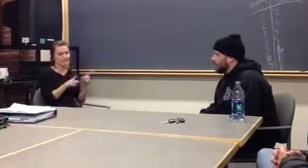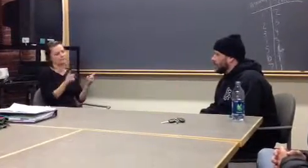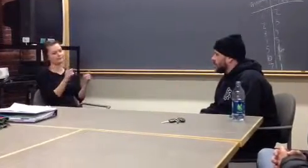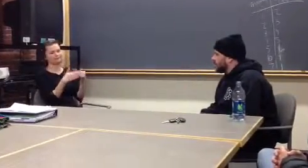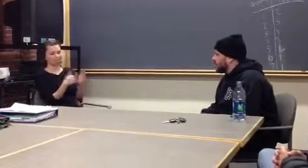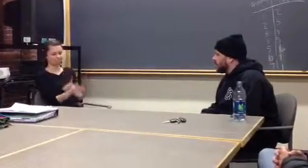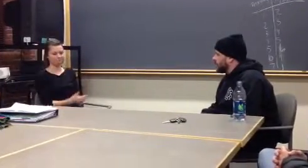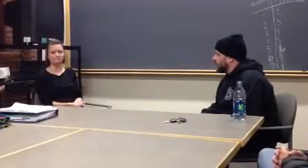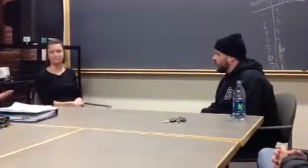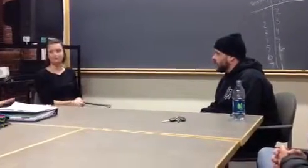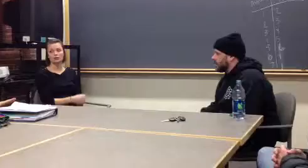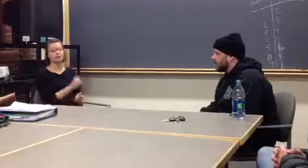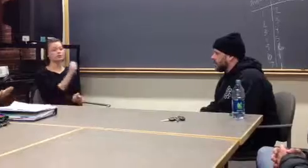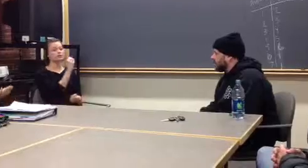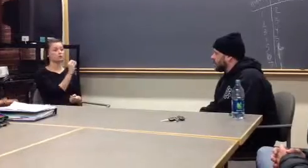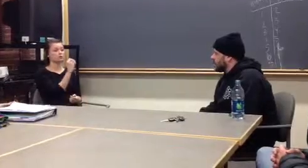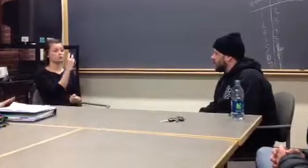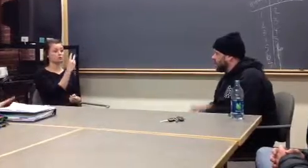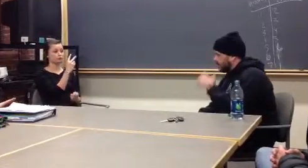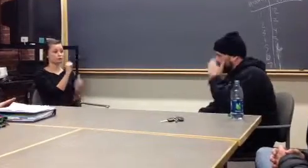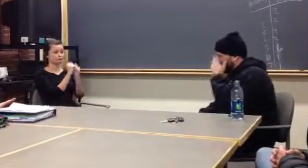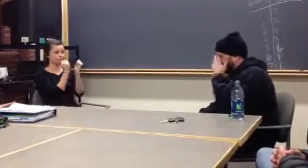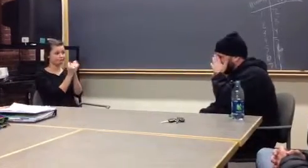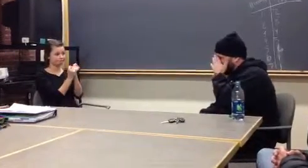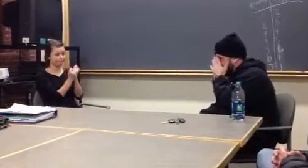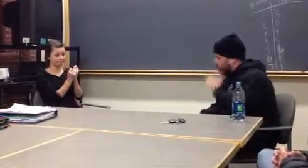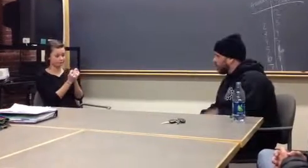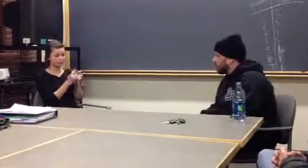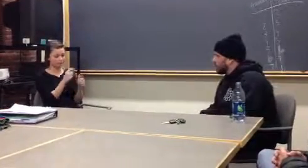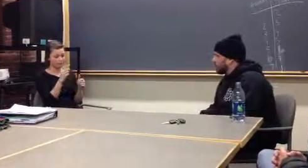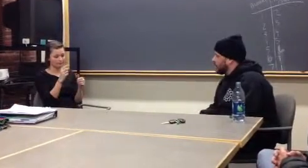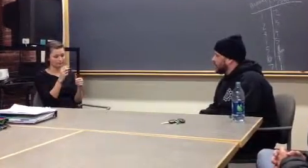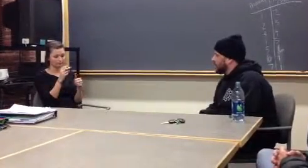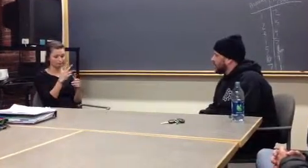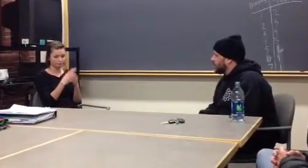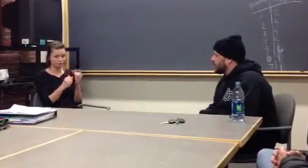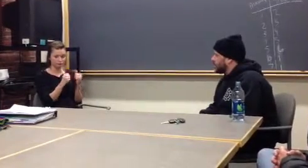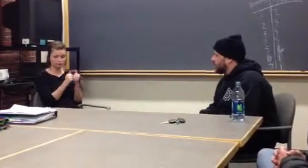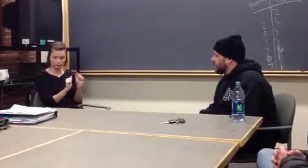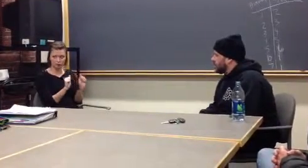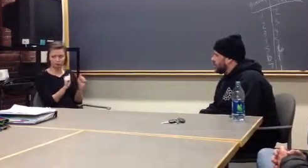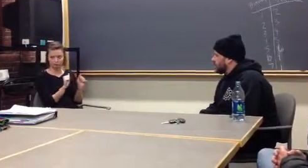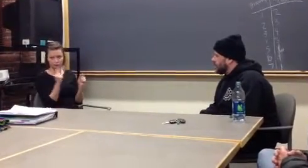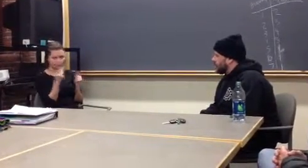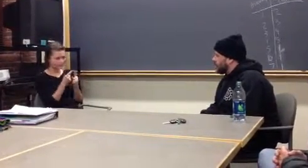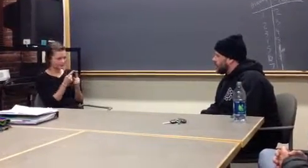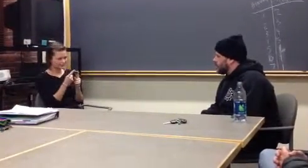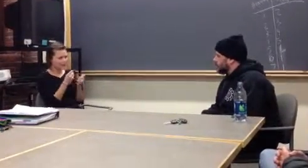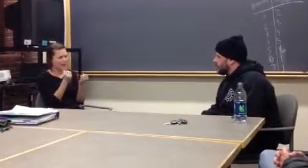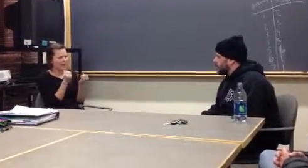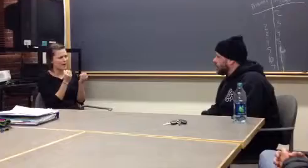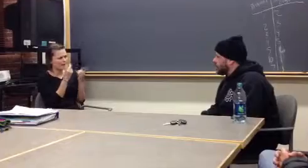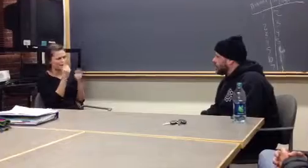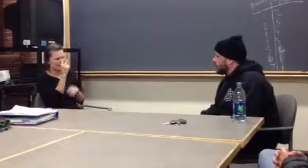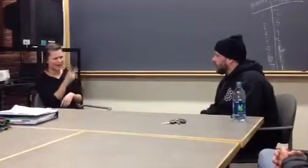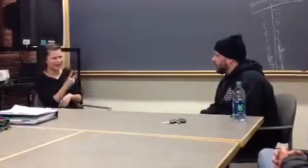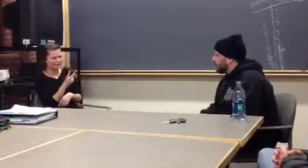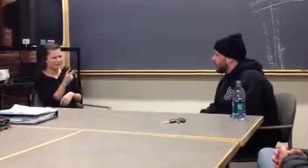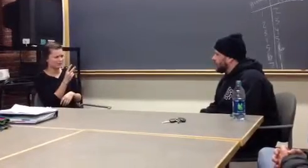they both are trying to score points. And so how many halves are there? Are there quarters, periods? What are they,